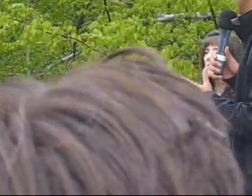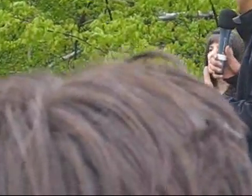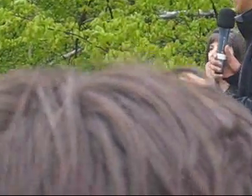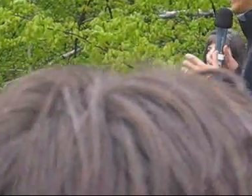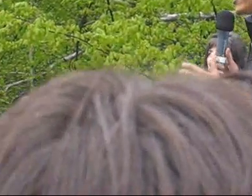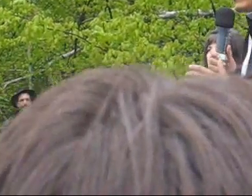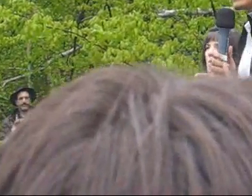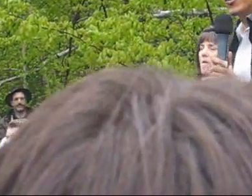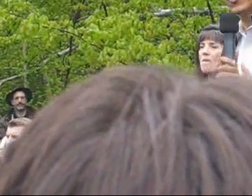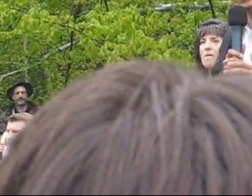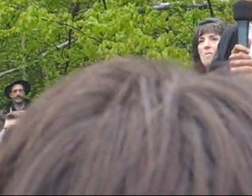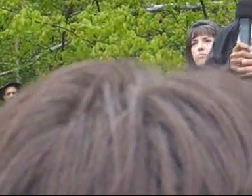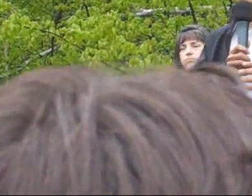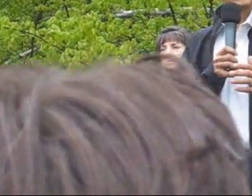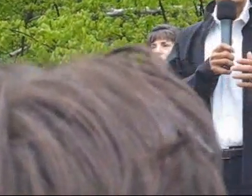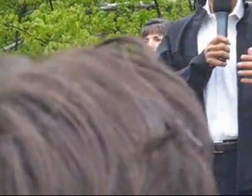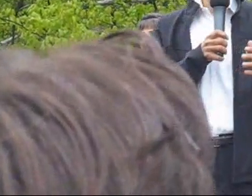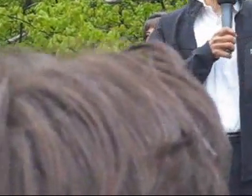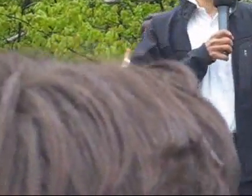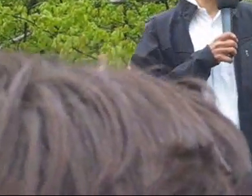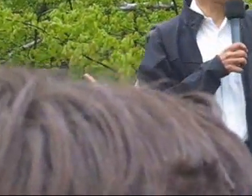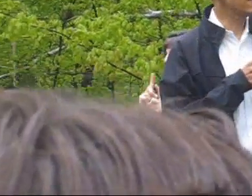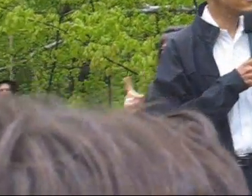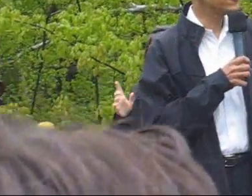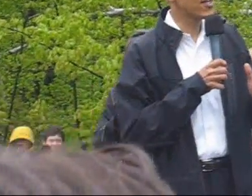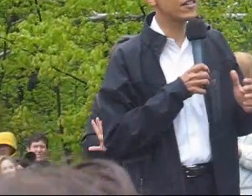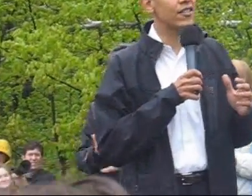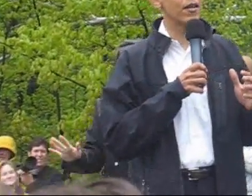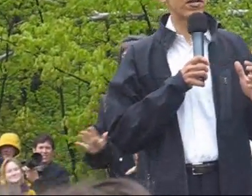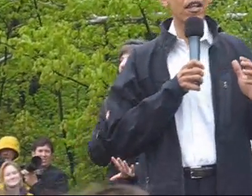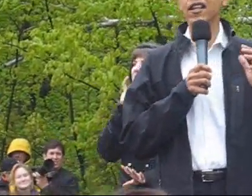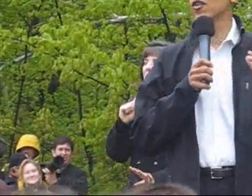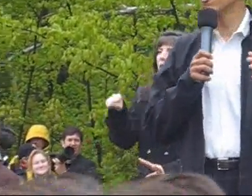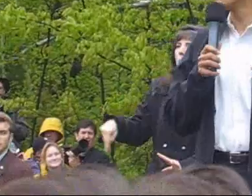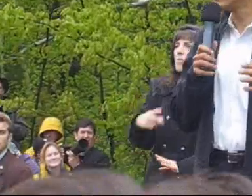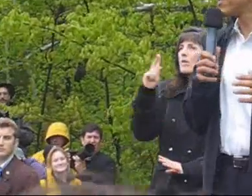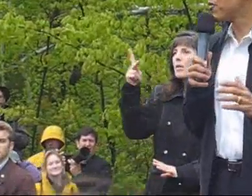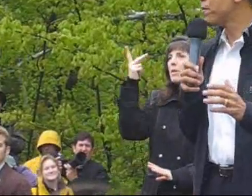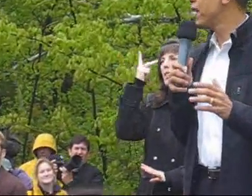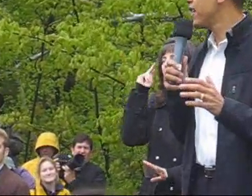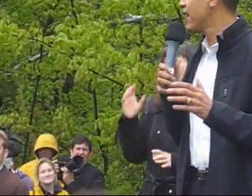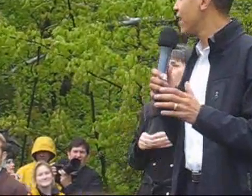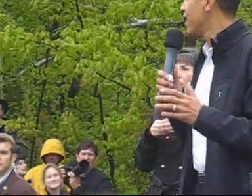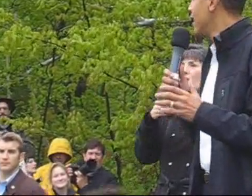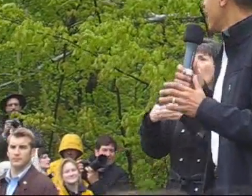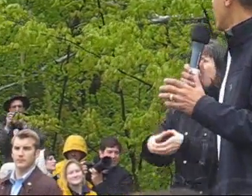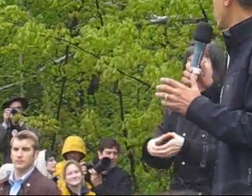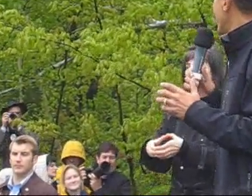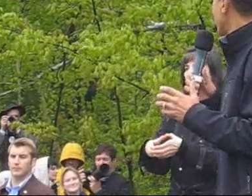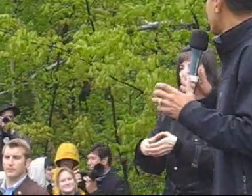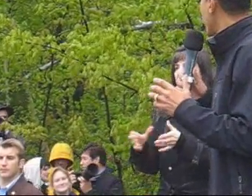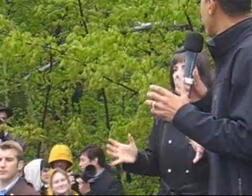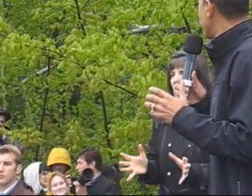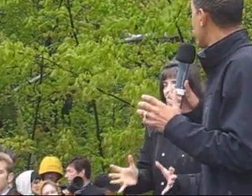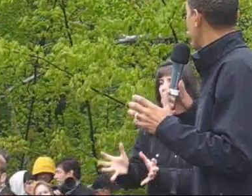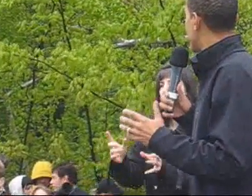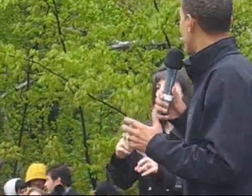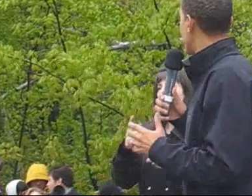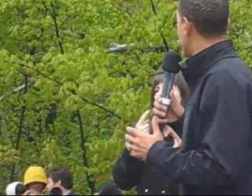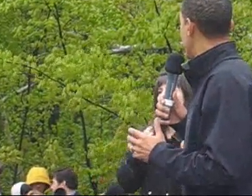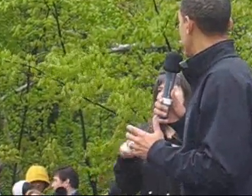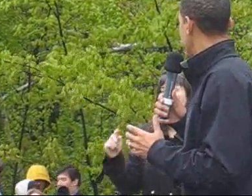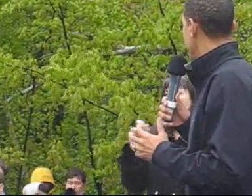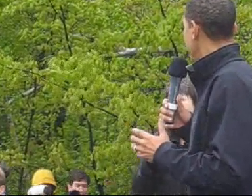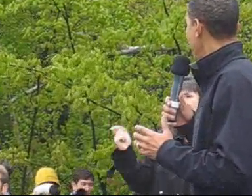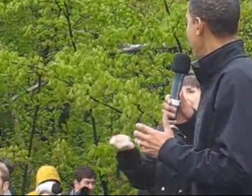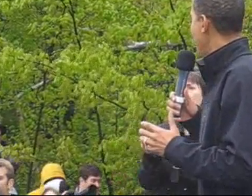Everybody that we talked to said, this is not just a political movement that we're building here. We are trying to